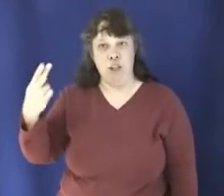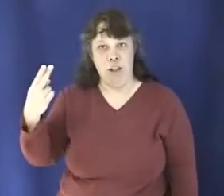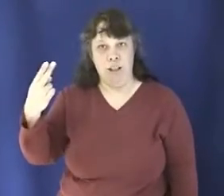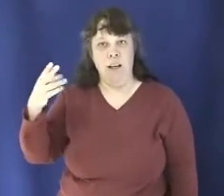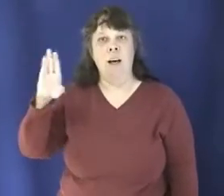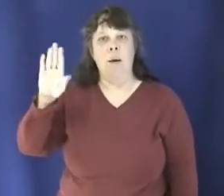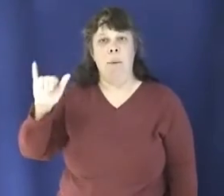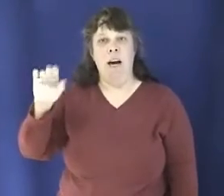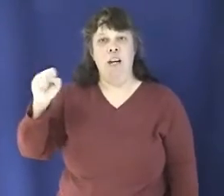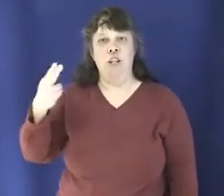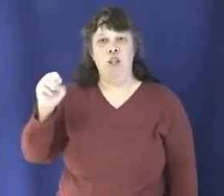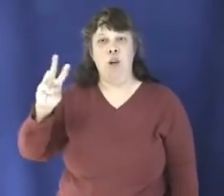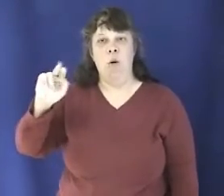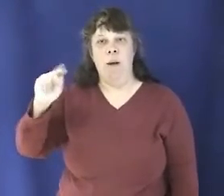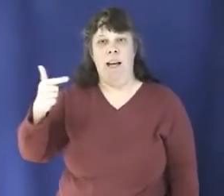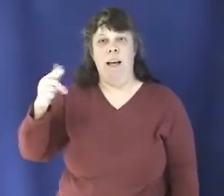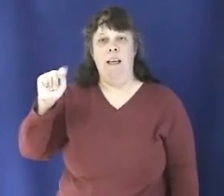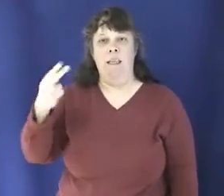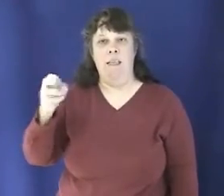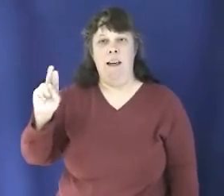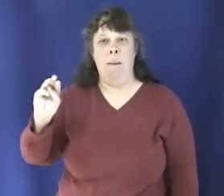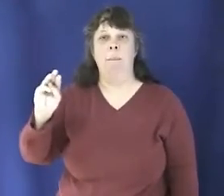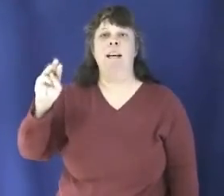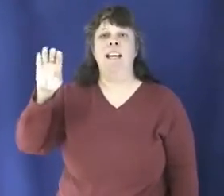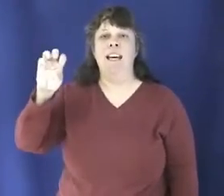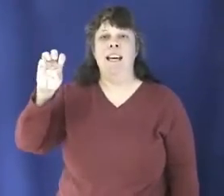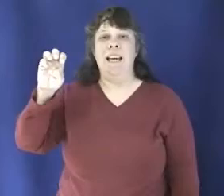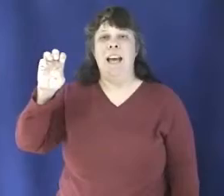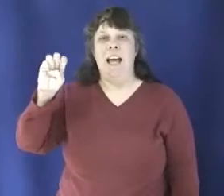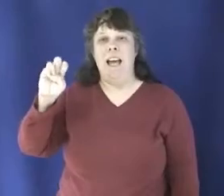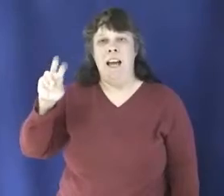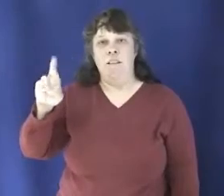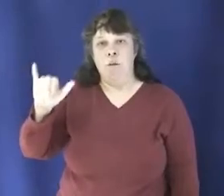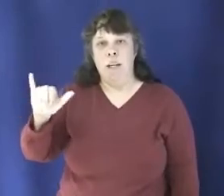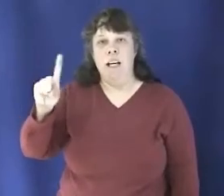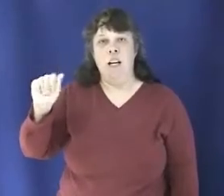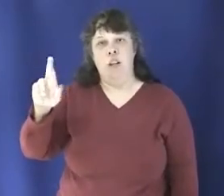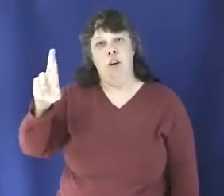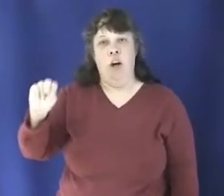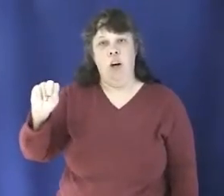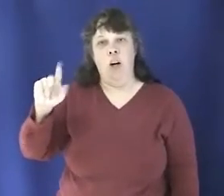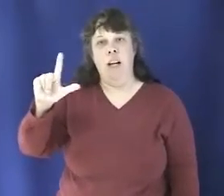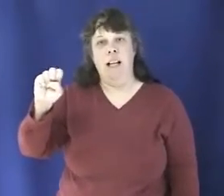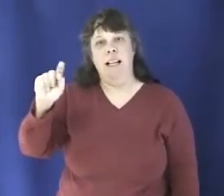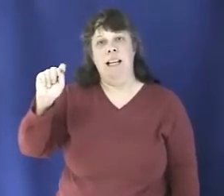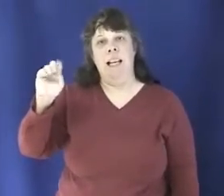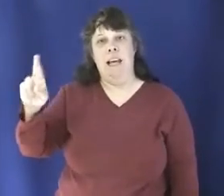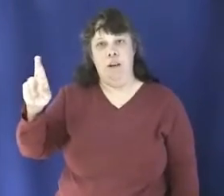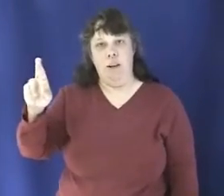English by showing them every darn letter.